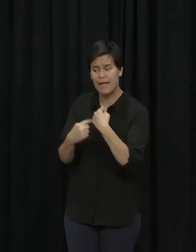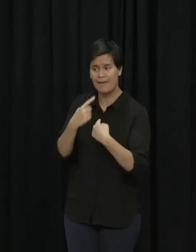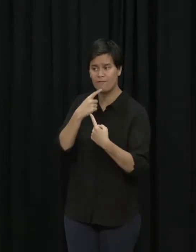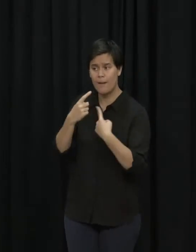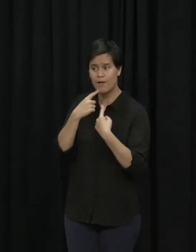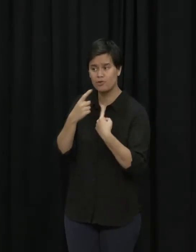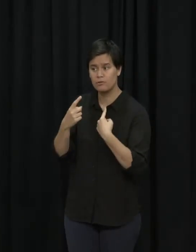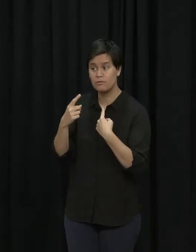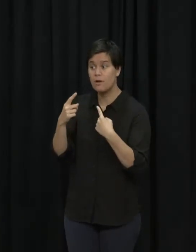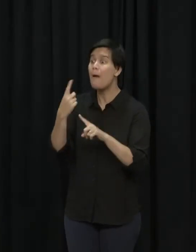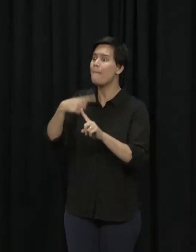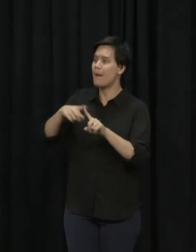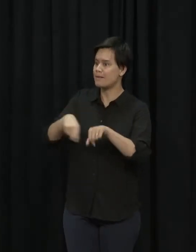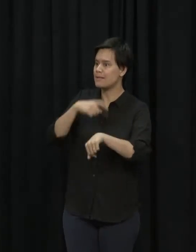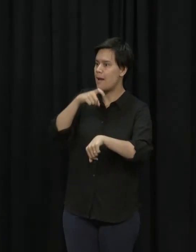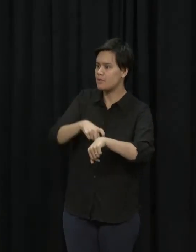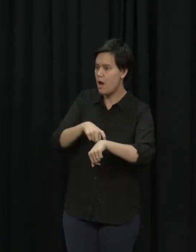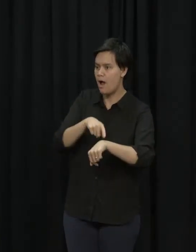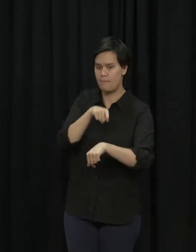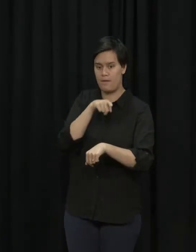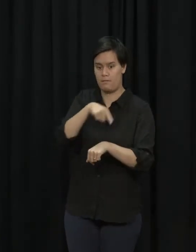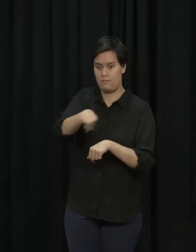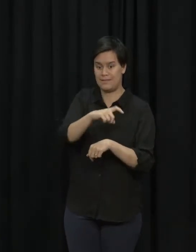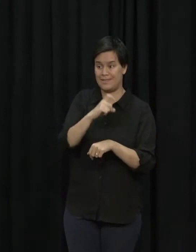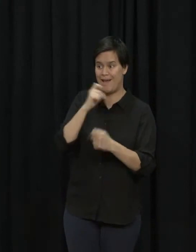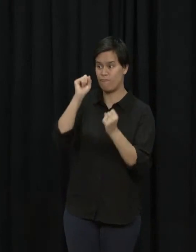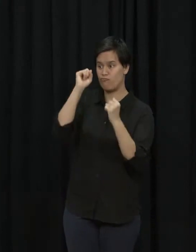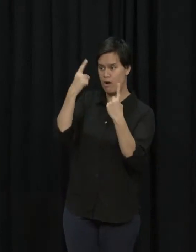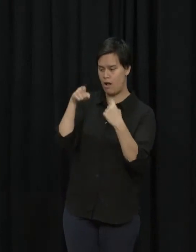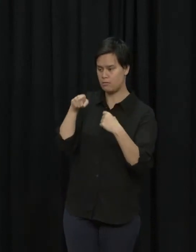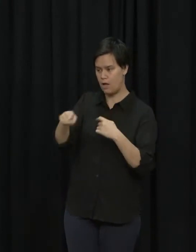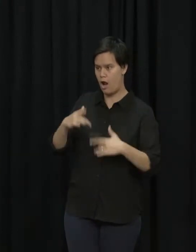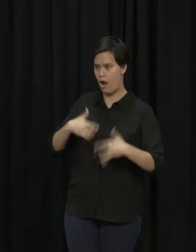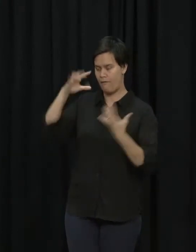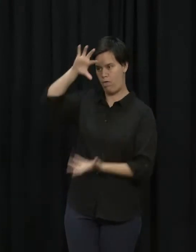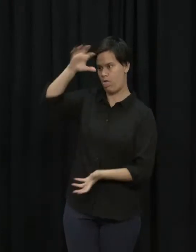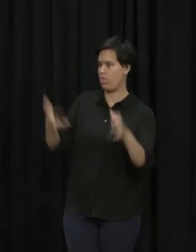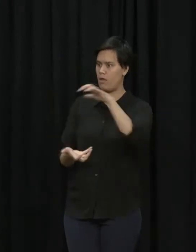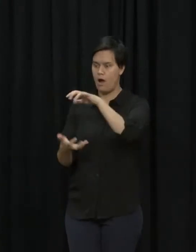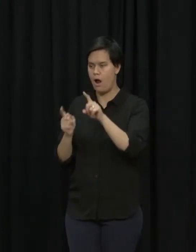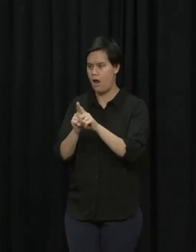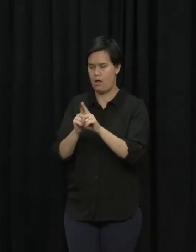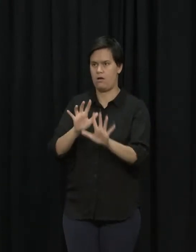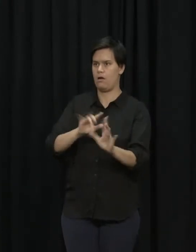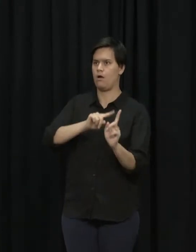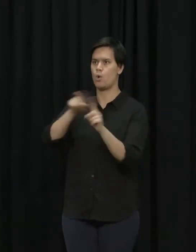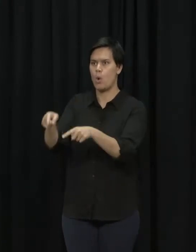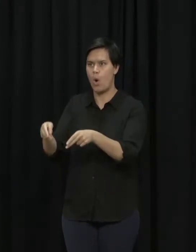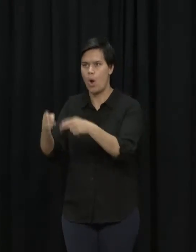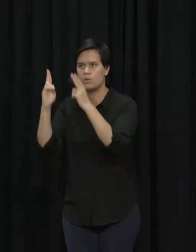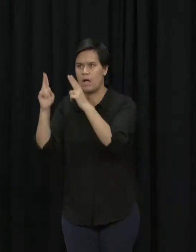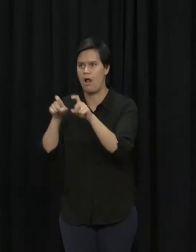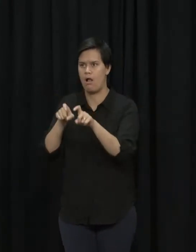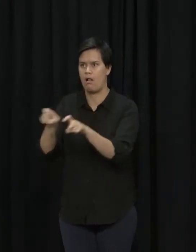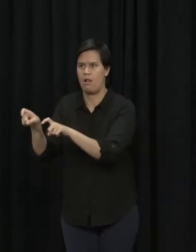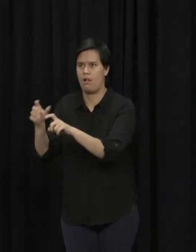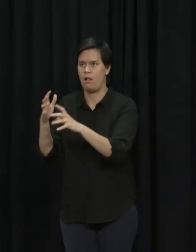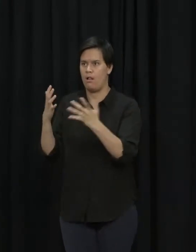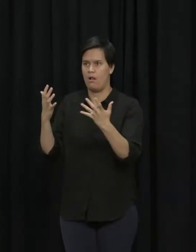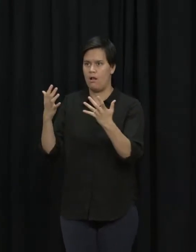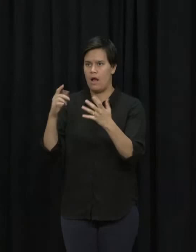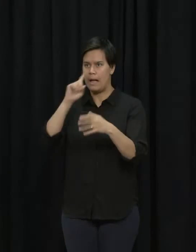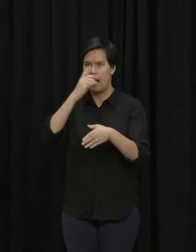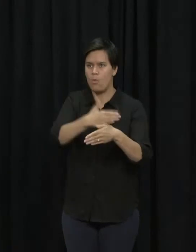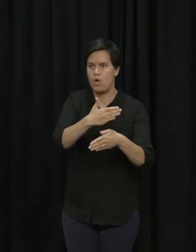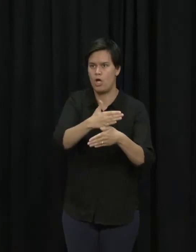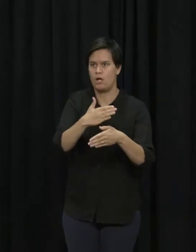with COVID-19, but really your life's tipped upside down. You're in quarantine. Everything you've been doing for the last however long a period is out there for the